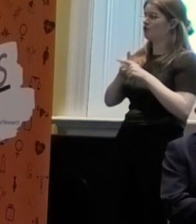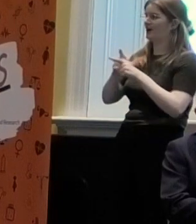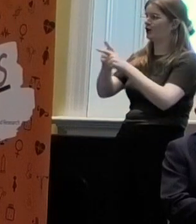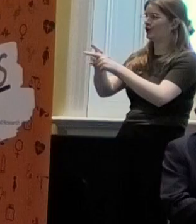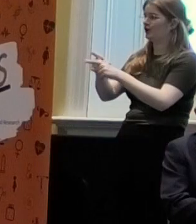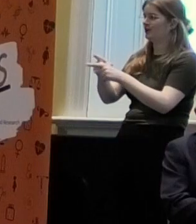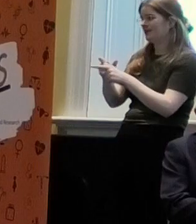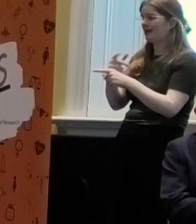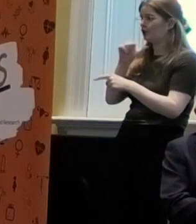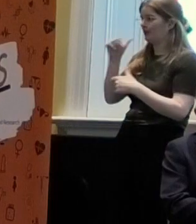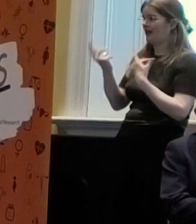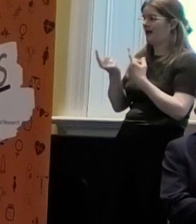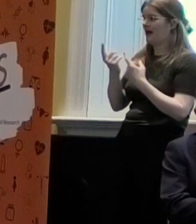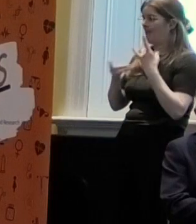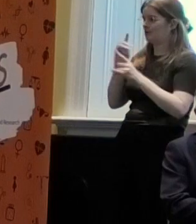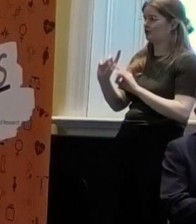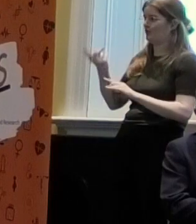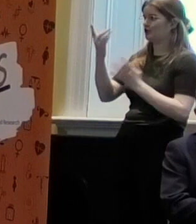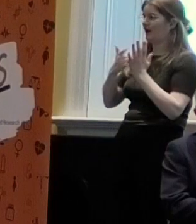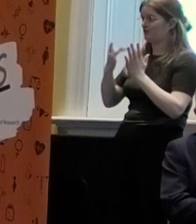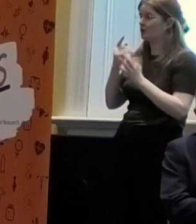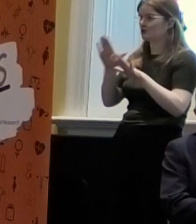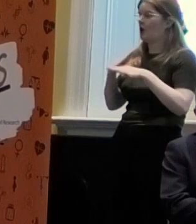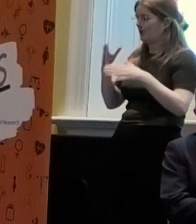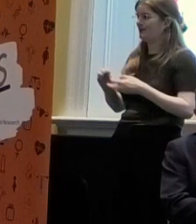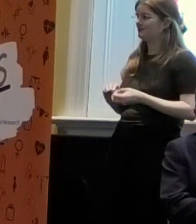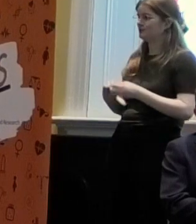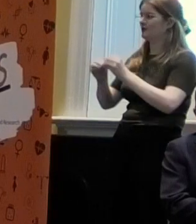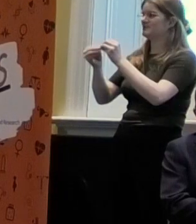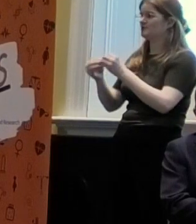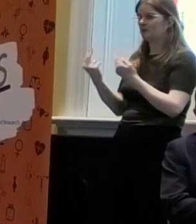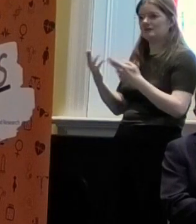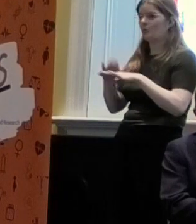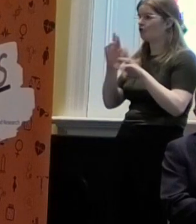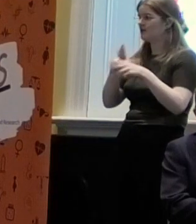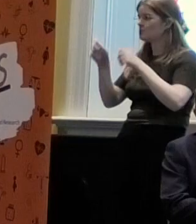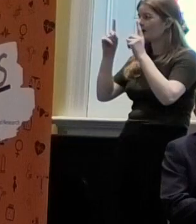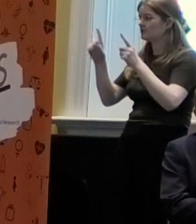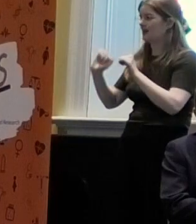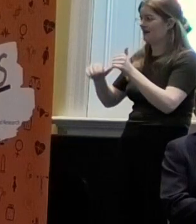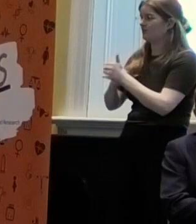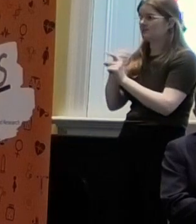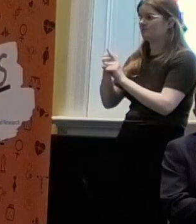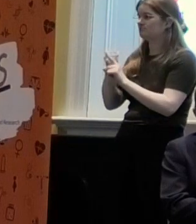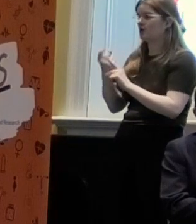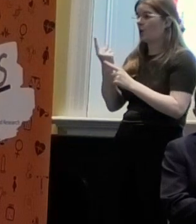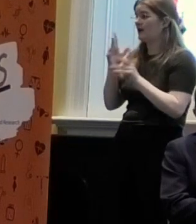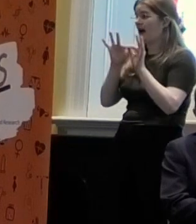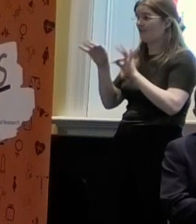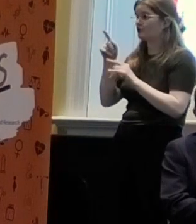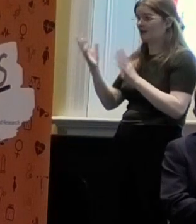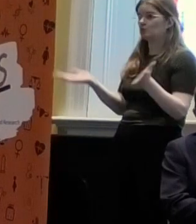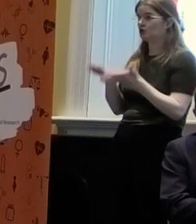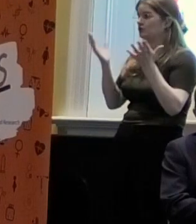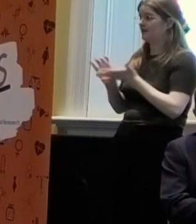years after iPhones existed that happened. So we need to have awareness raising and advocacy. And then because it's only that will push